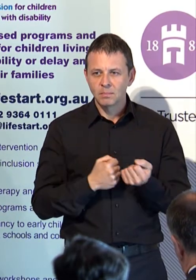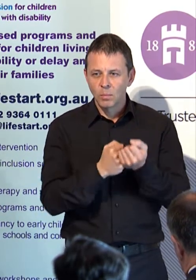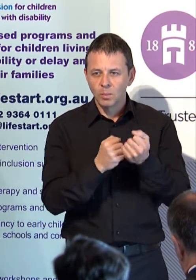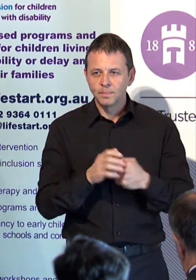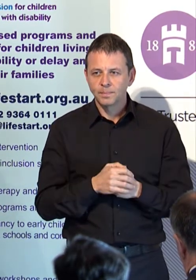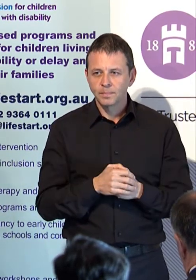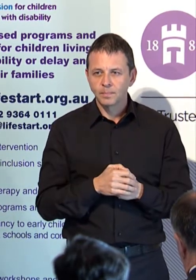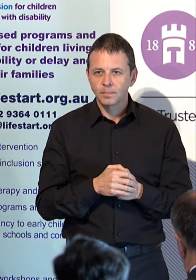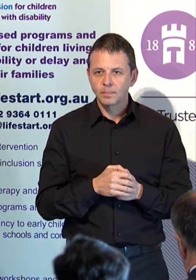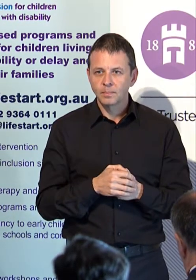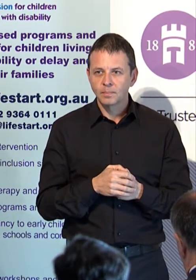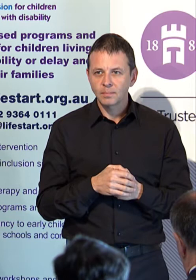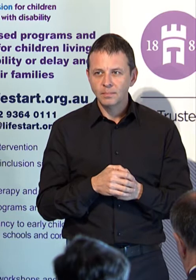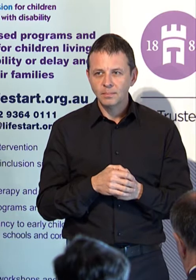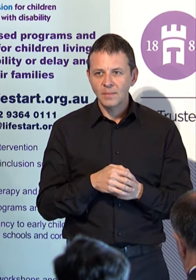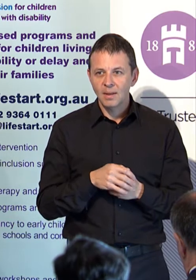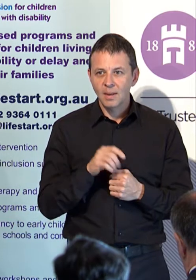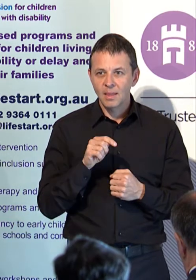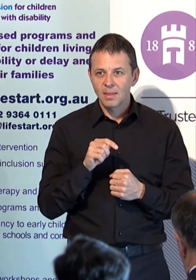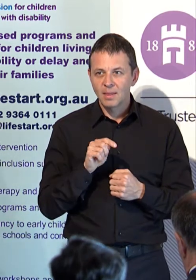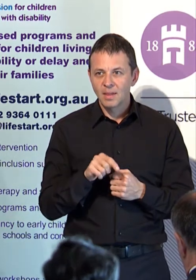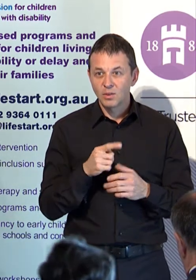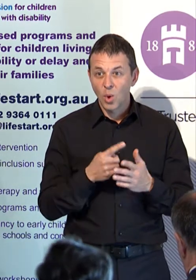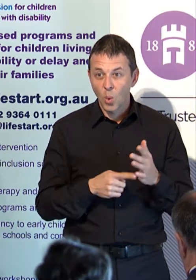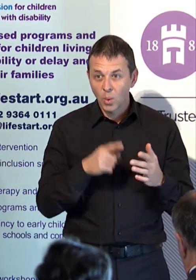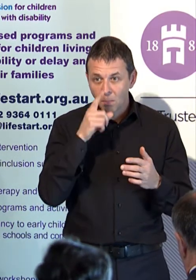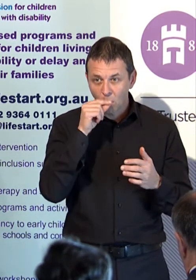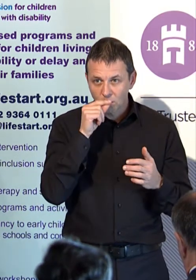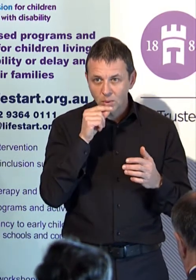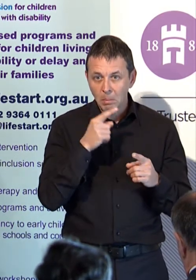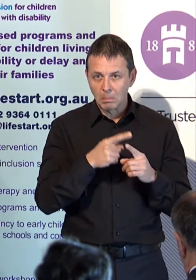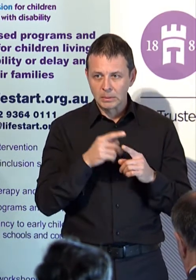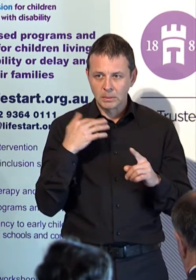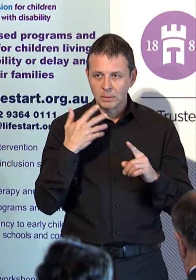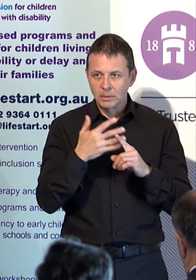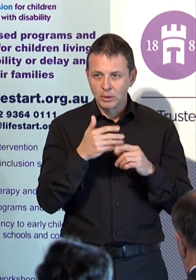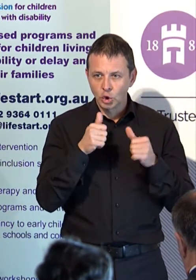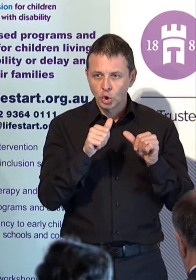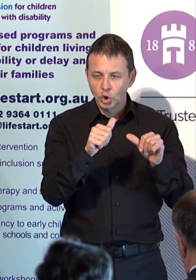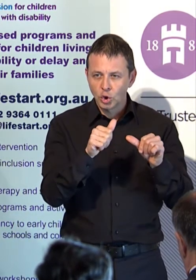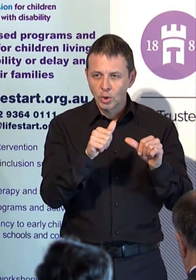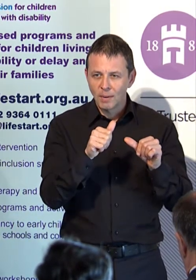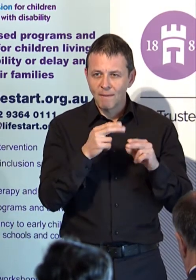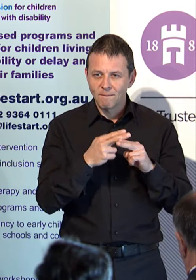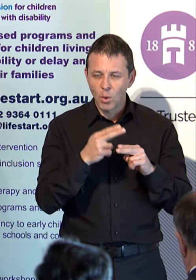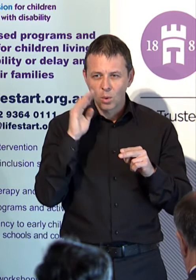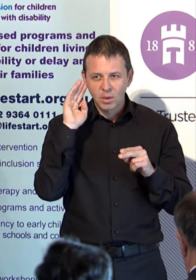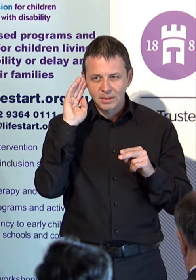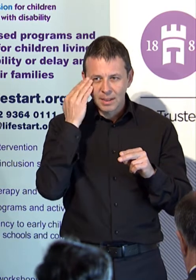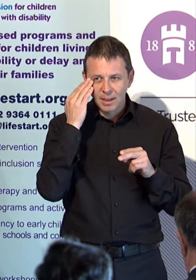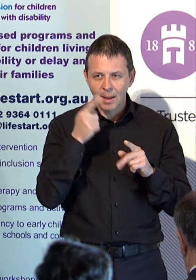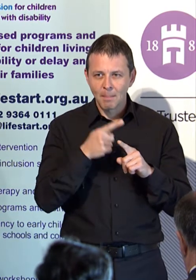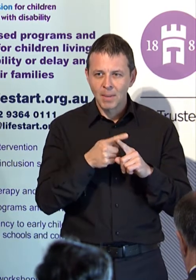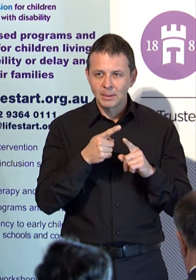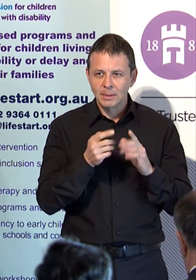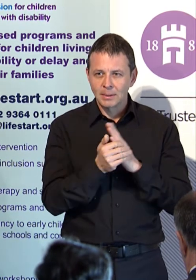This can only be done and has only been achieved because of our extraordinarily dedicated and skilled staff.